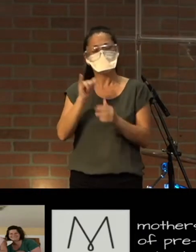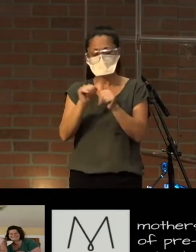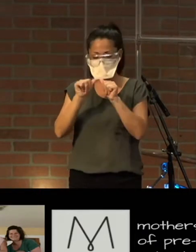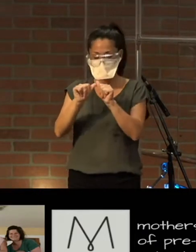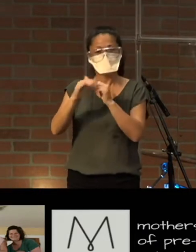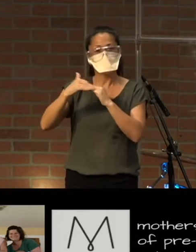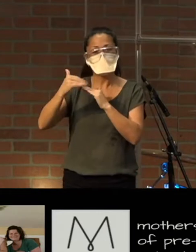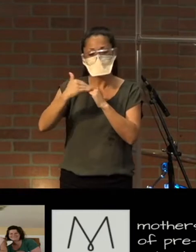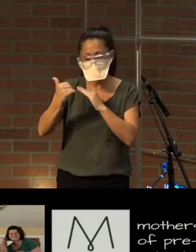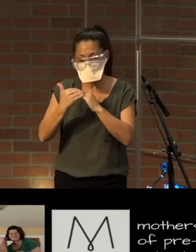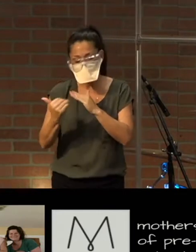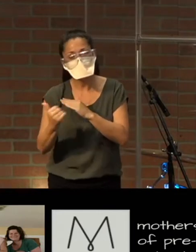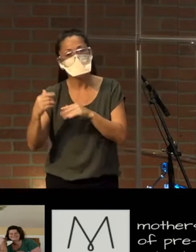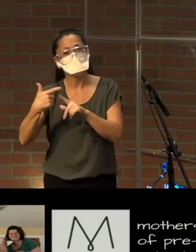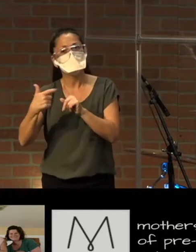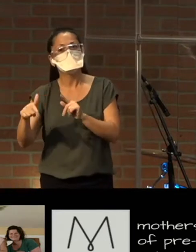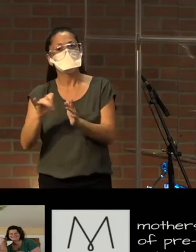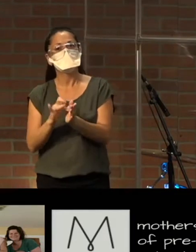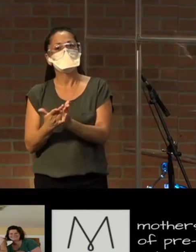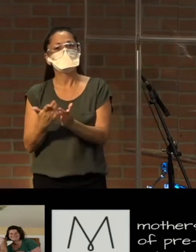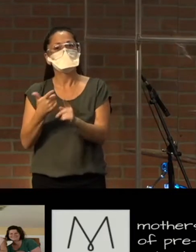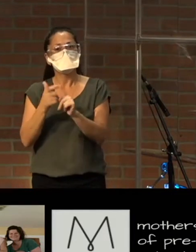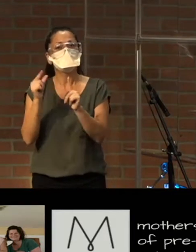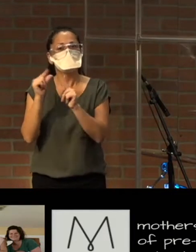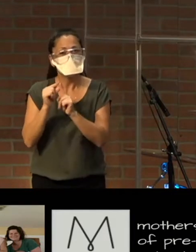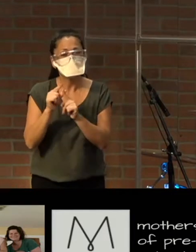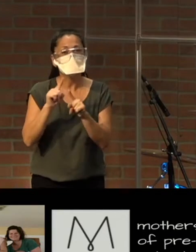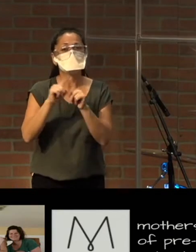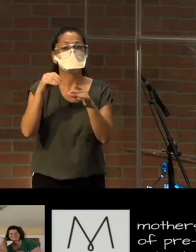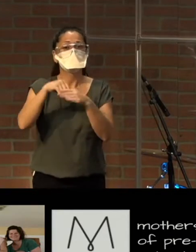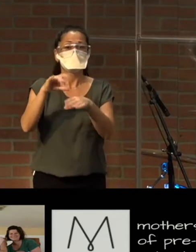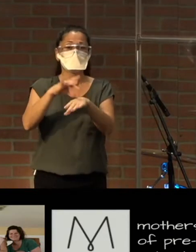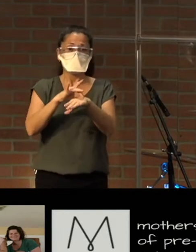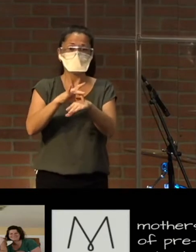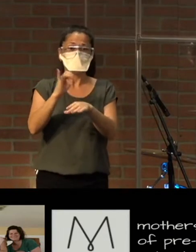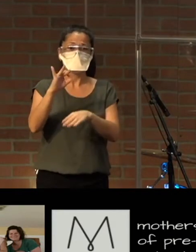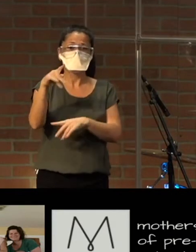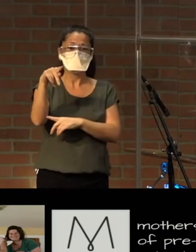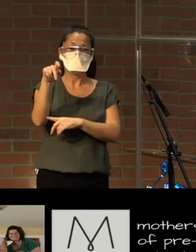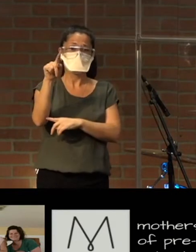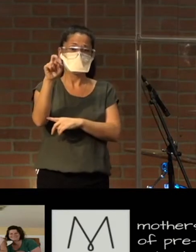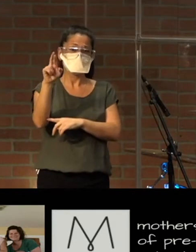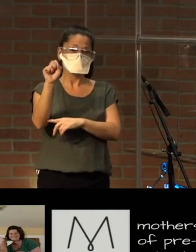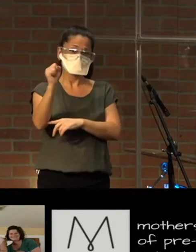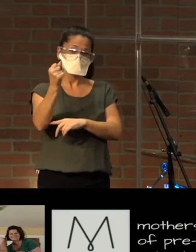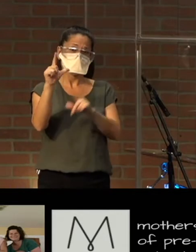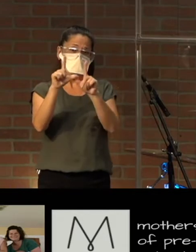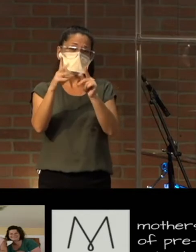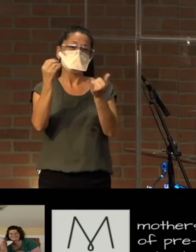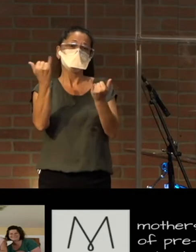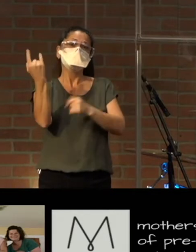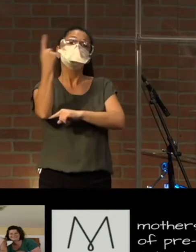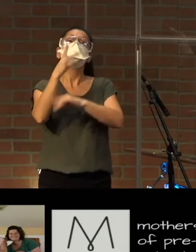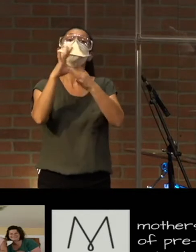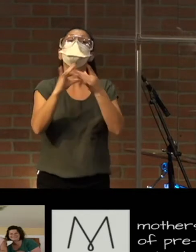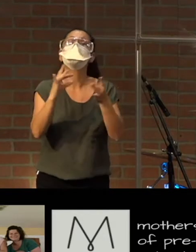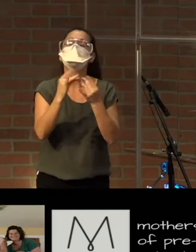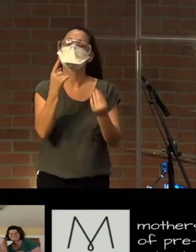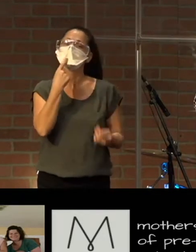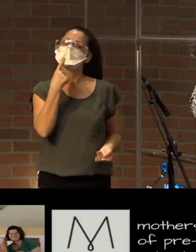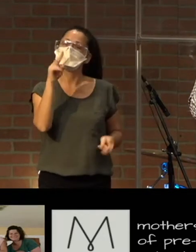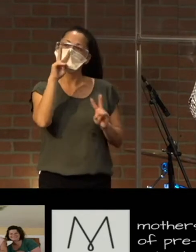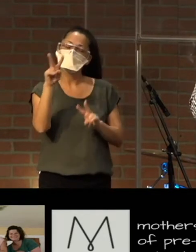Word. But within the context of Peter's letter, and therefore today's message, we are looking only